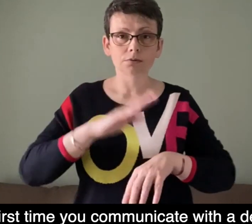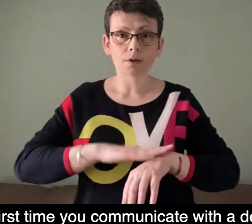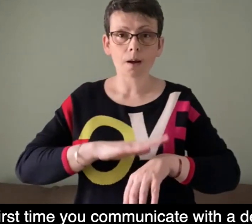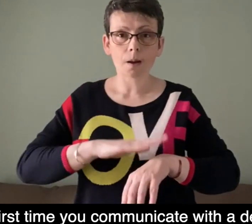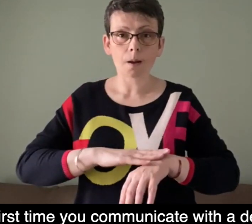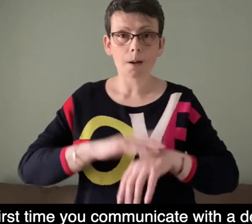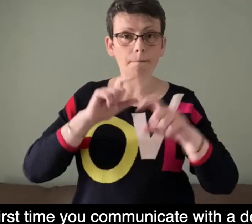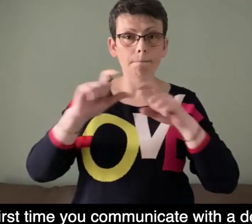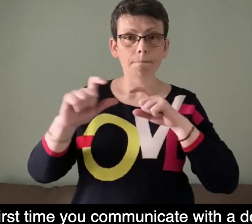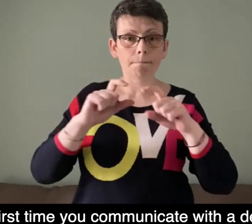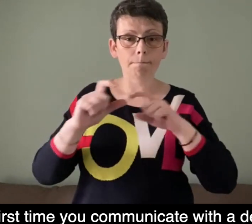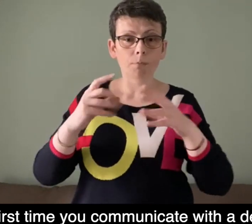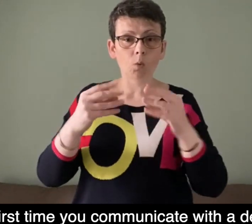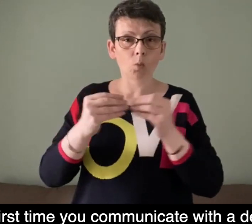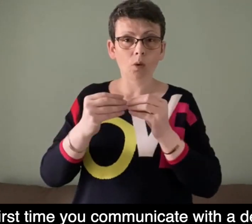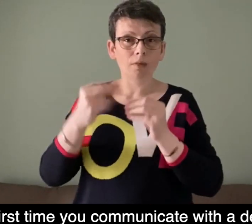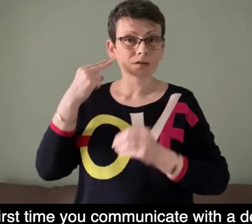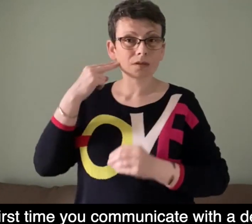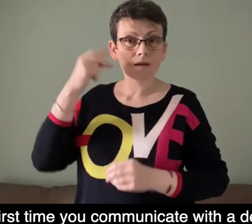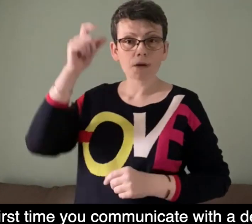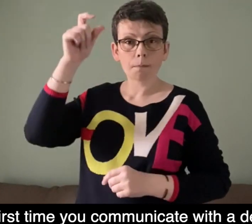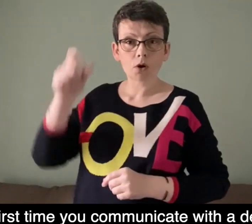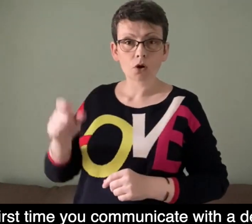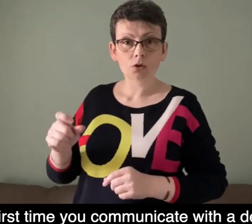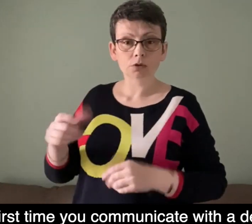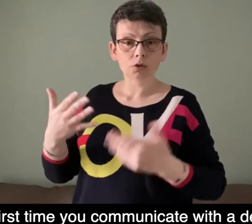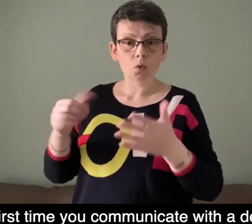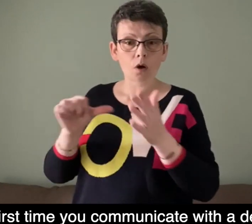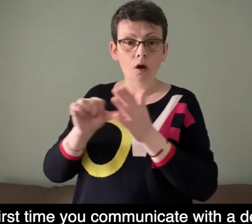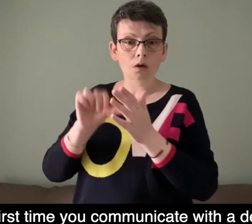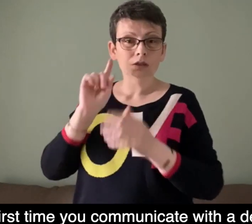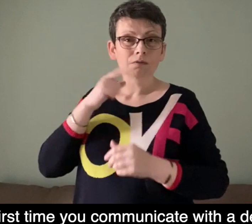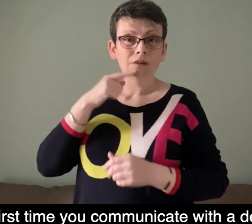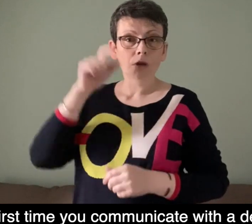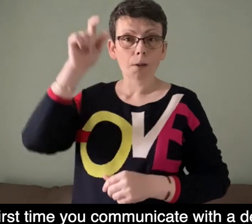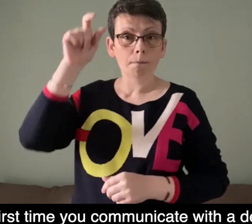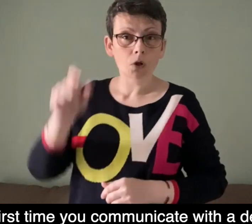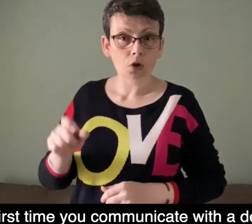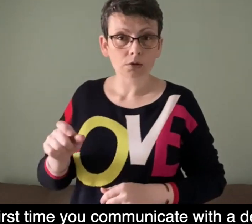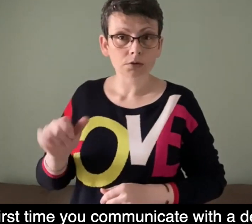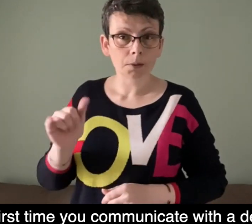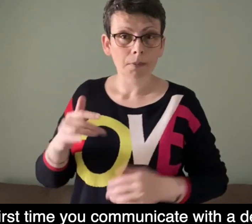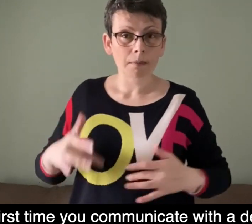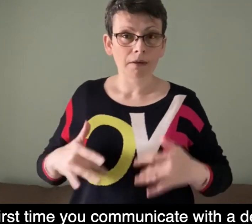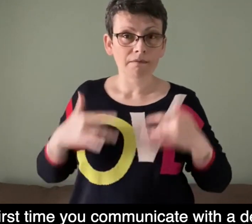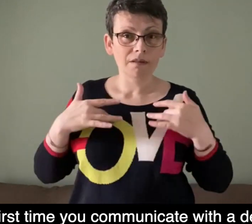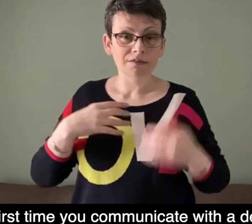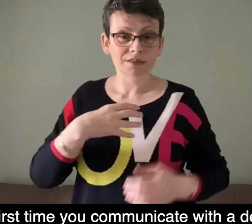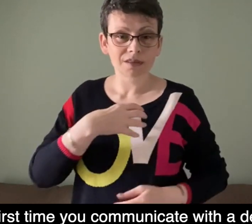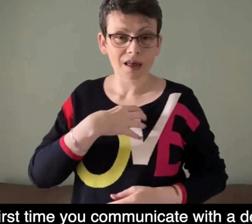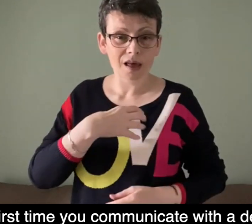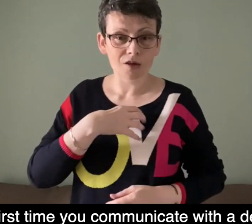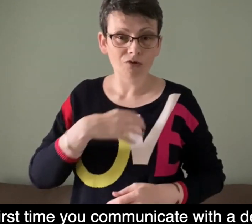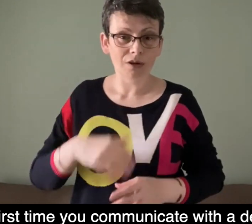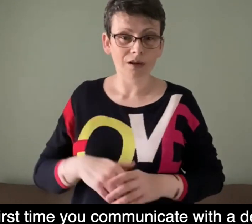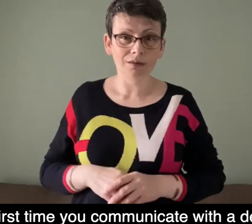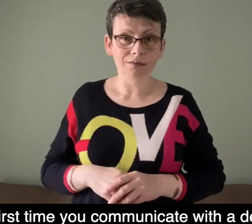The first time you communicate with a deaf or hard of hearing person, it may feel scary, but you must